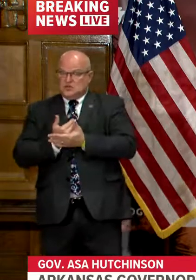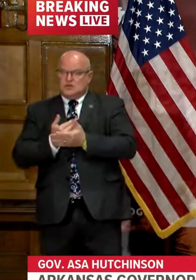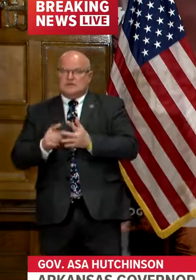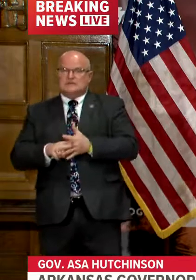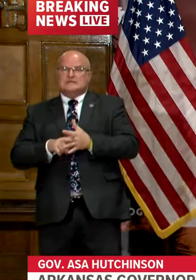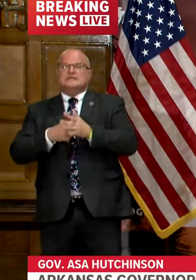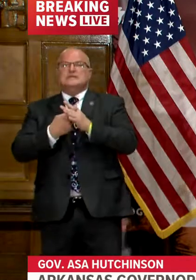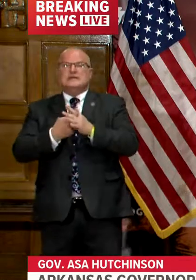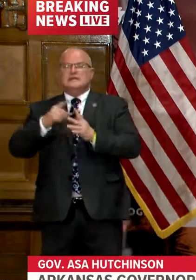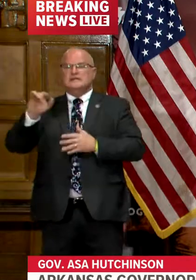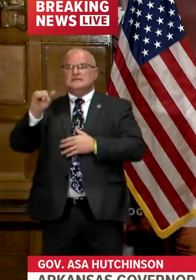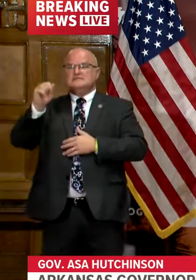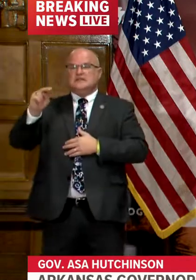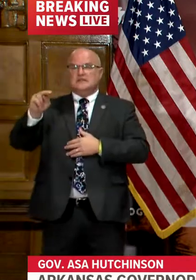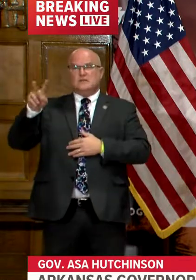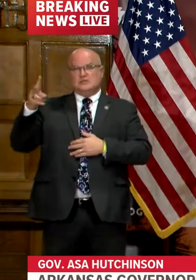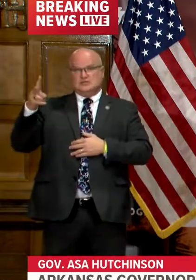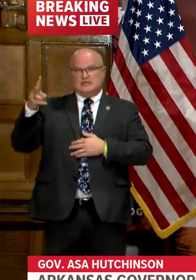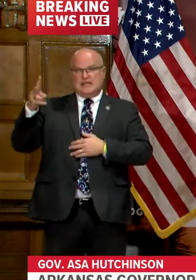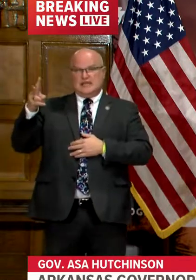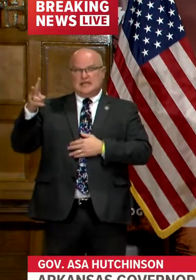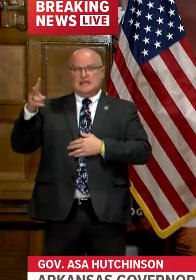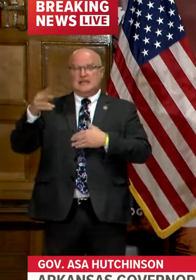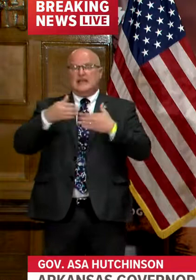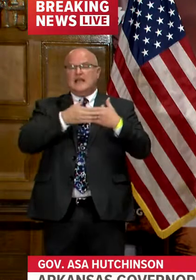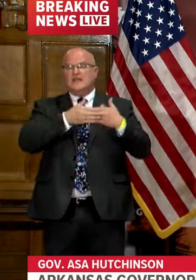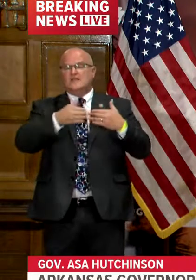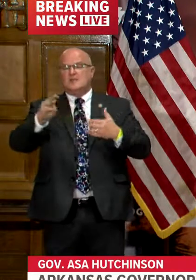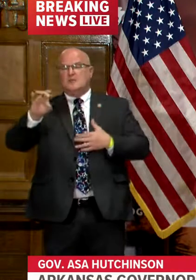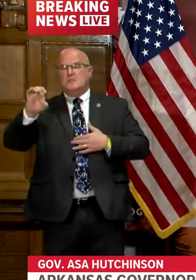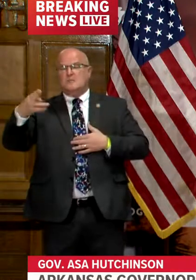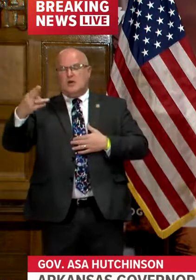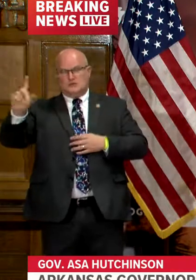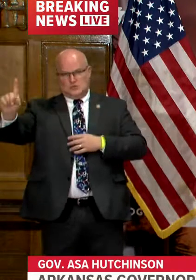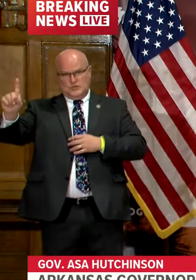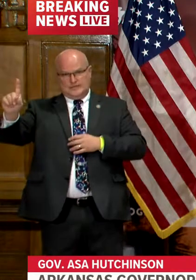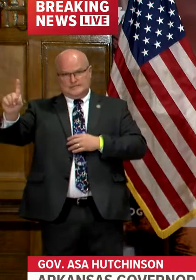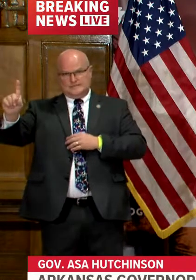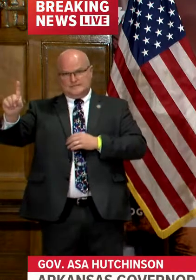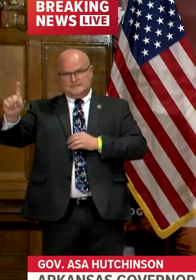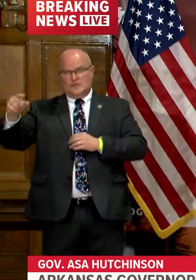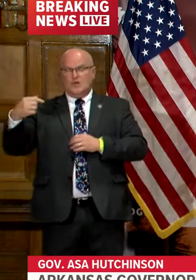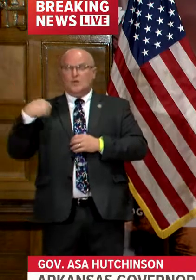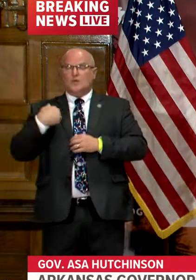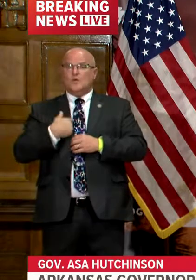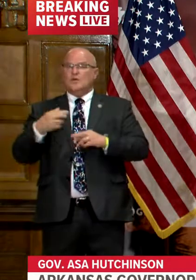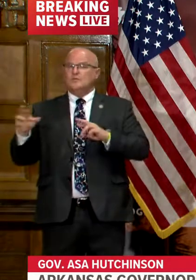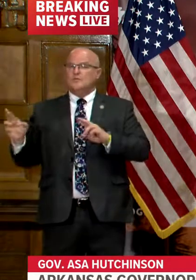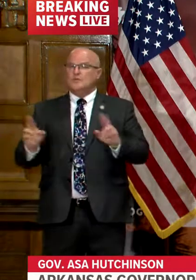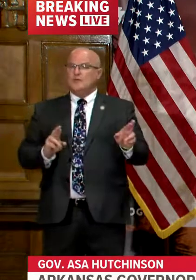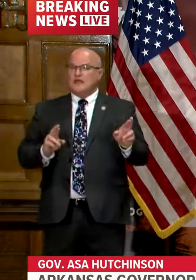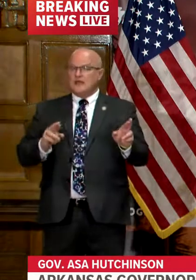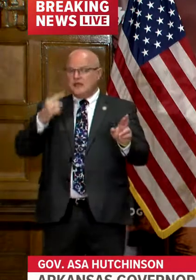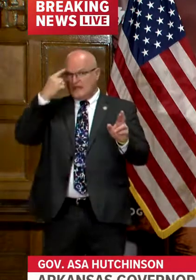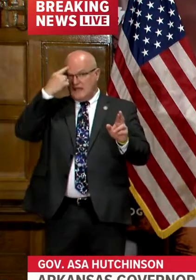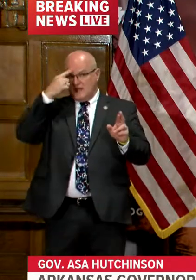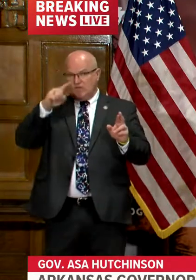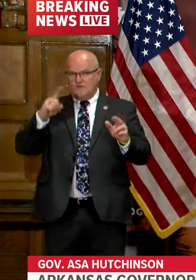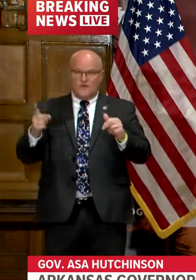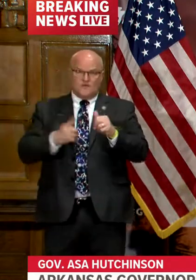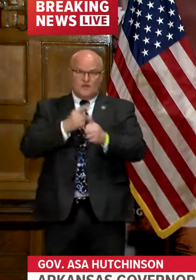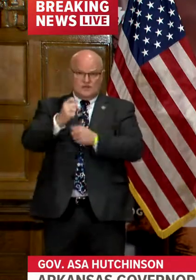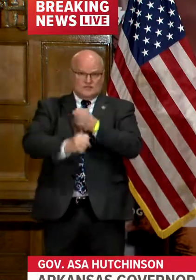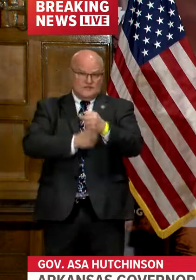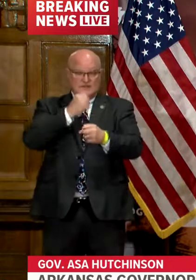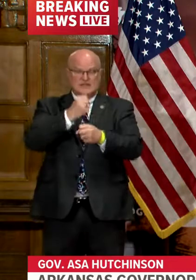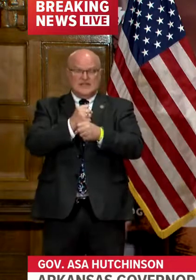effective January 2nd, and it'll run through March 1. But we want to be prepared for the first of the